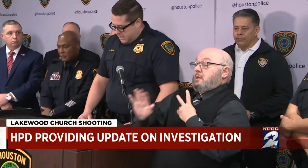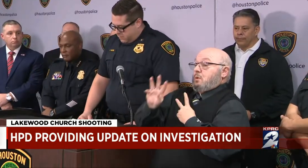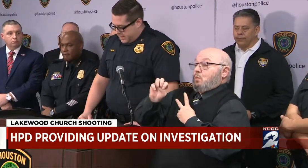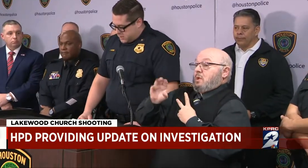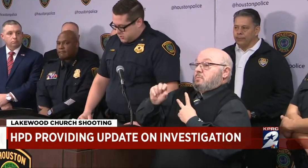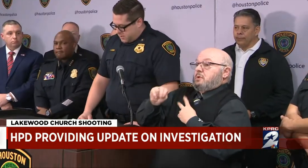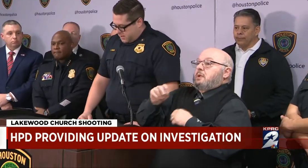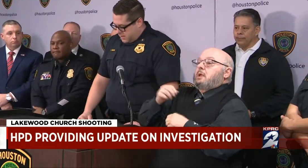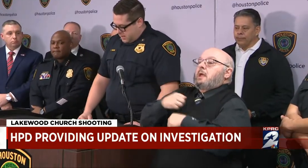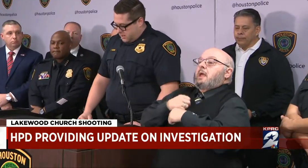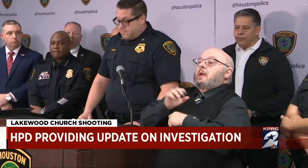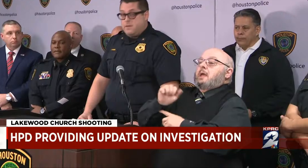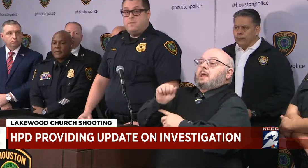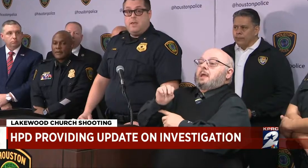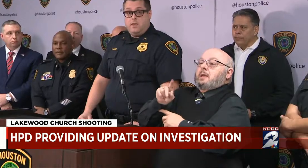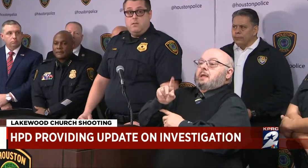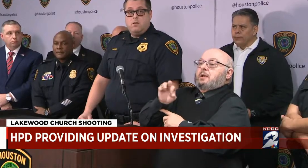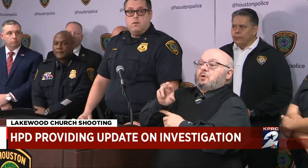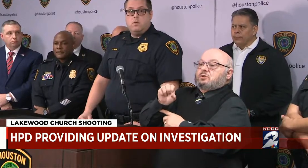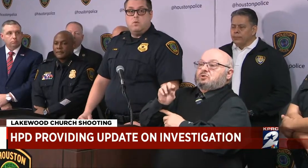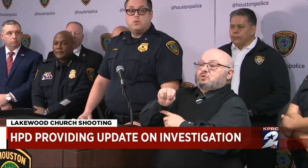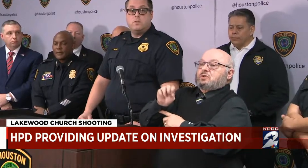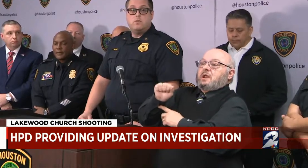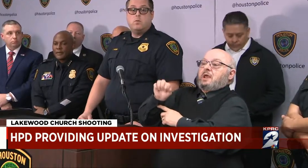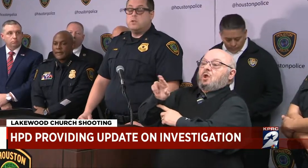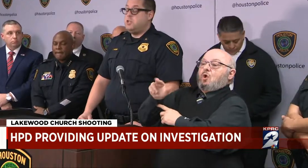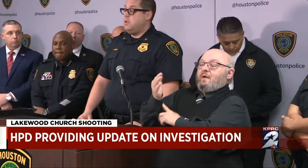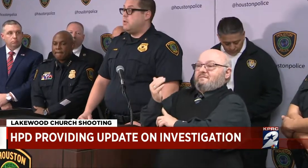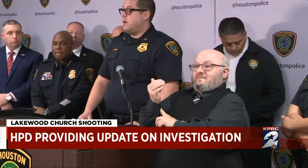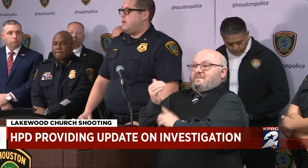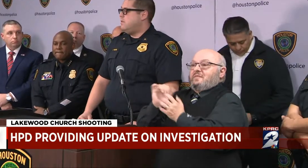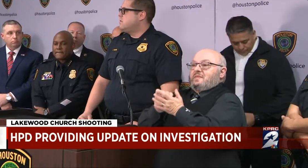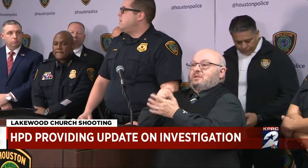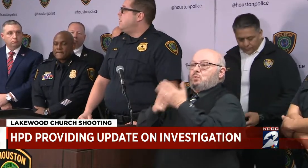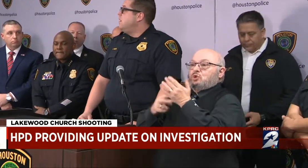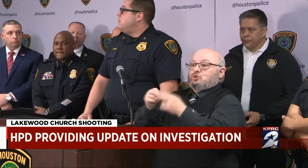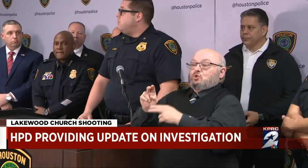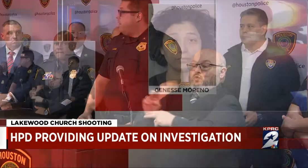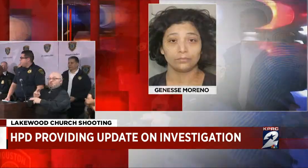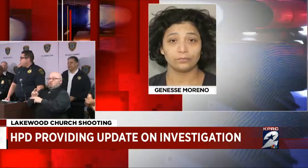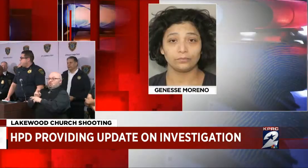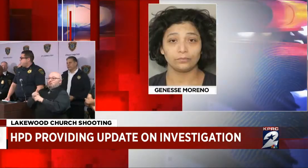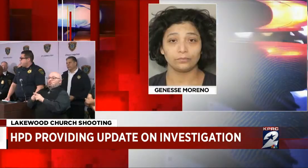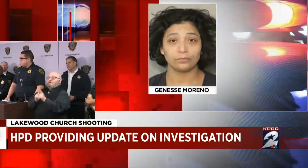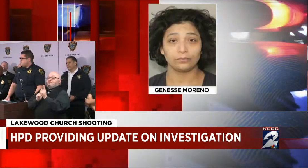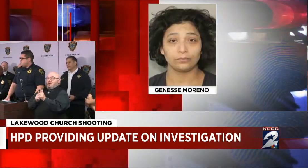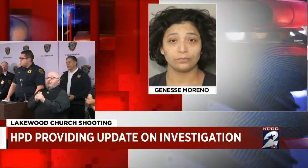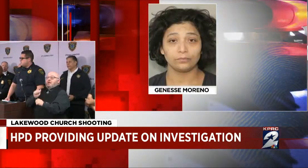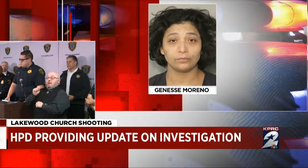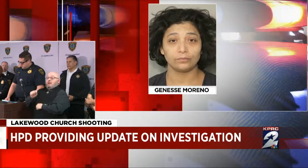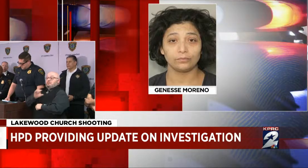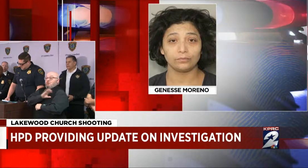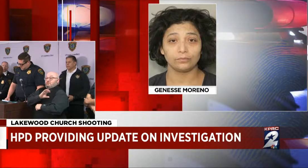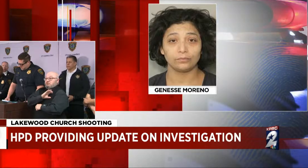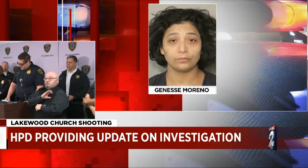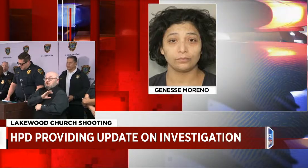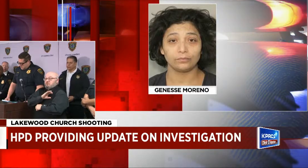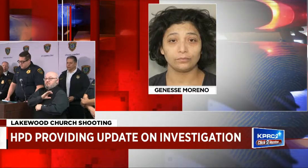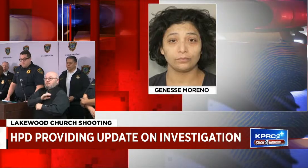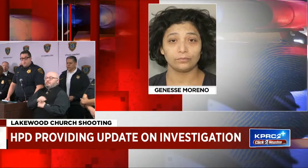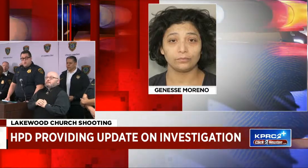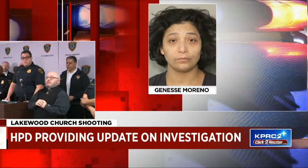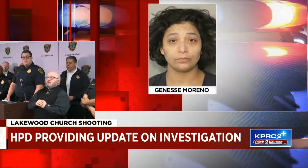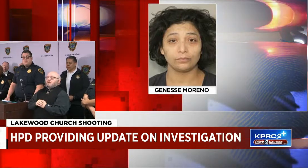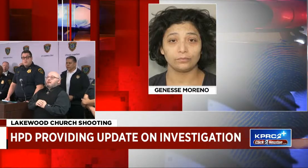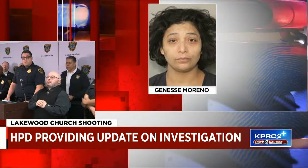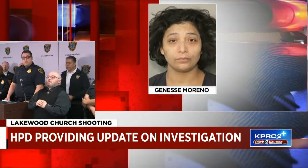Anderson Manufacturing AR-15, which was what she utilized to fire at the officers.